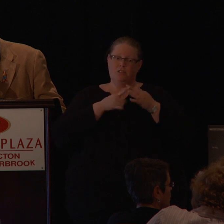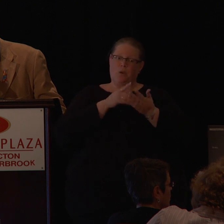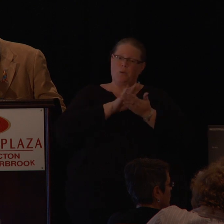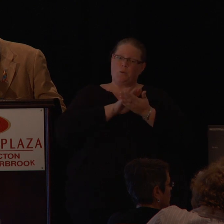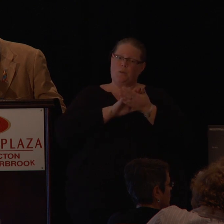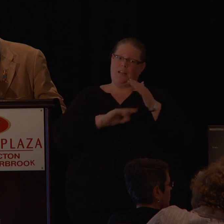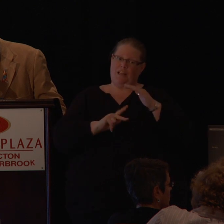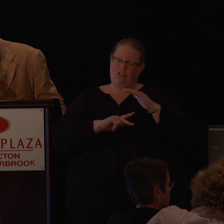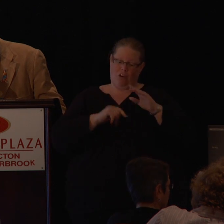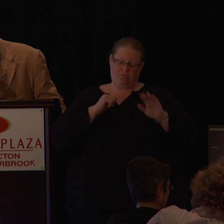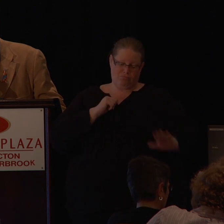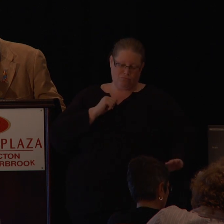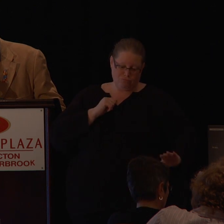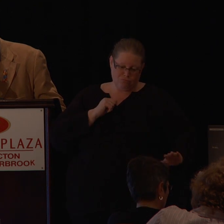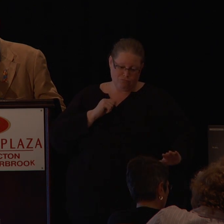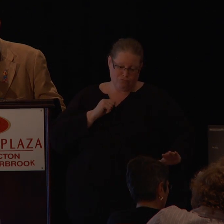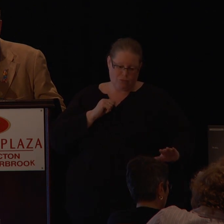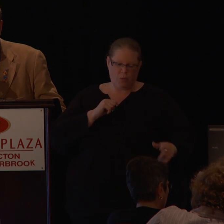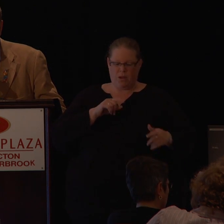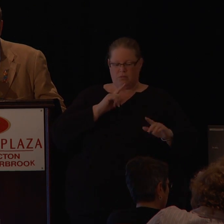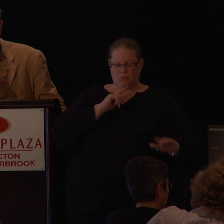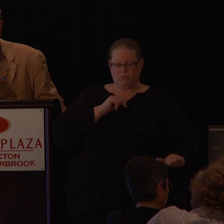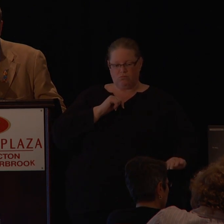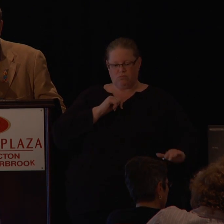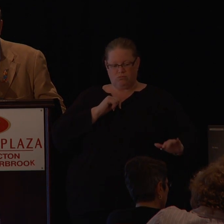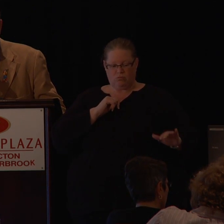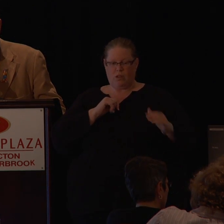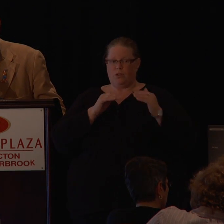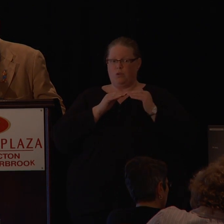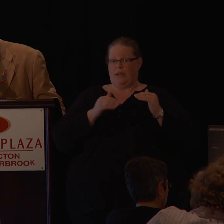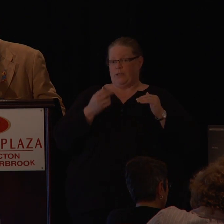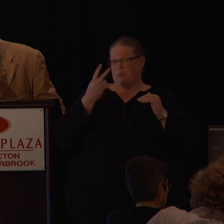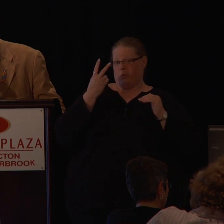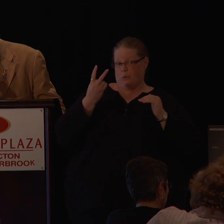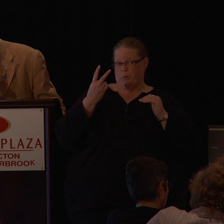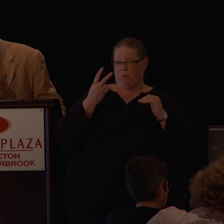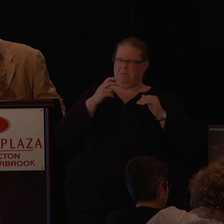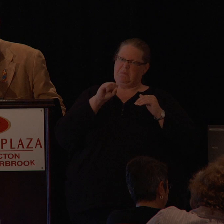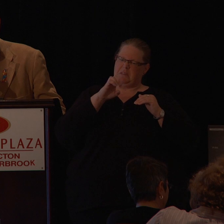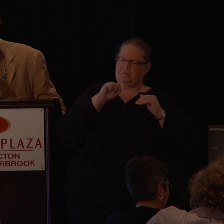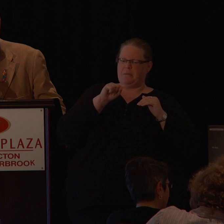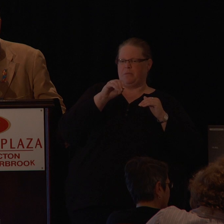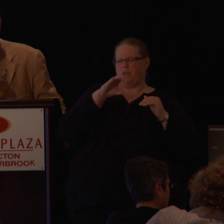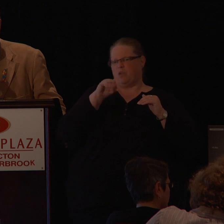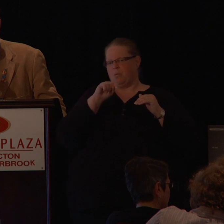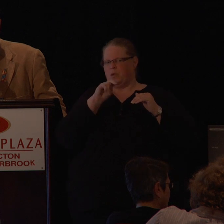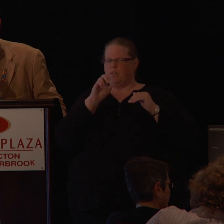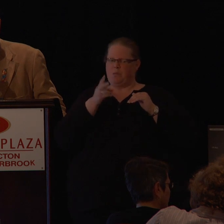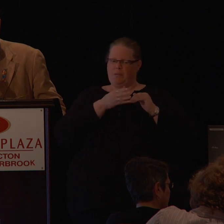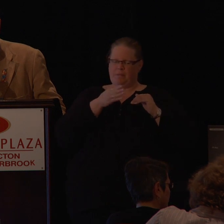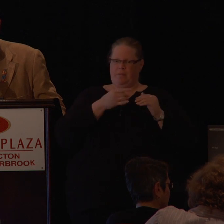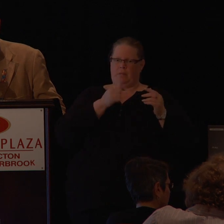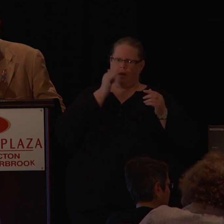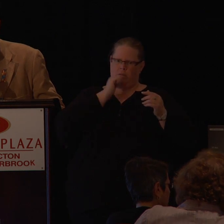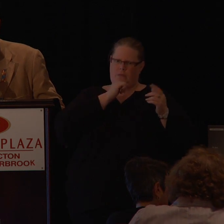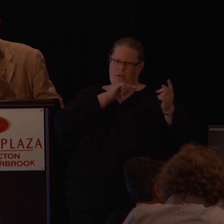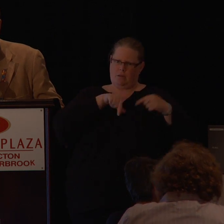system, in grade 2, close to the beginning of the year, would come home each day